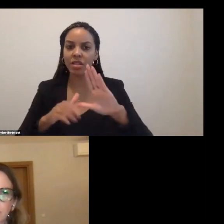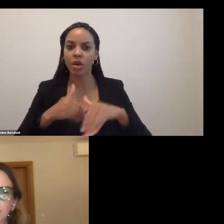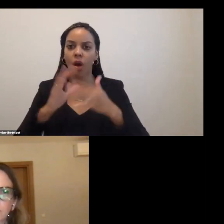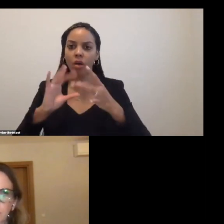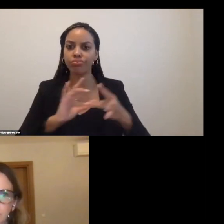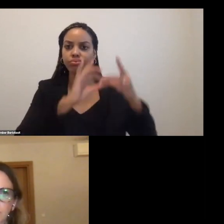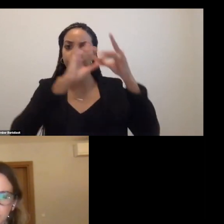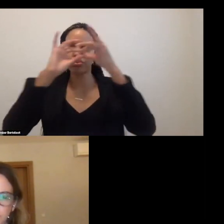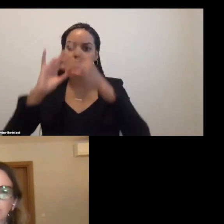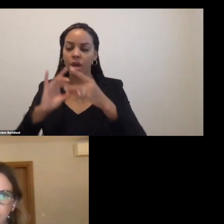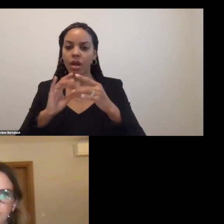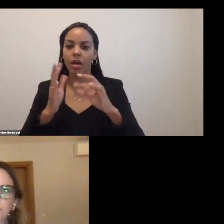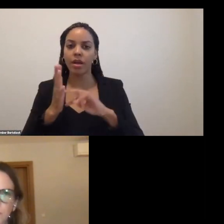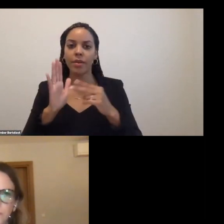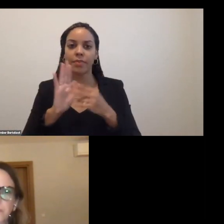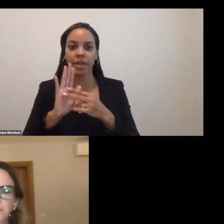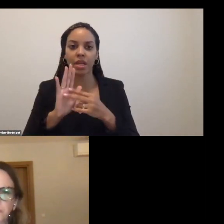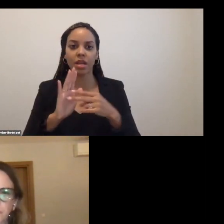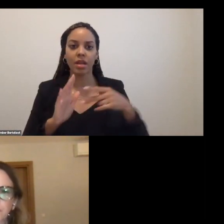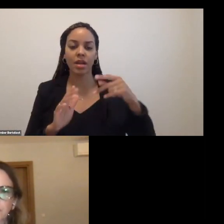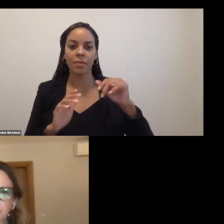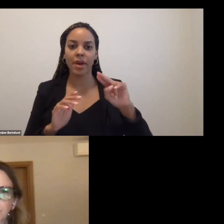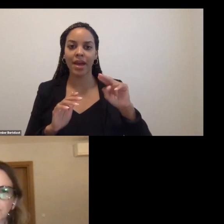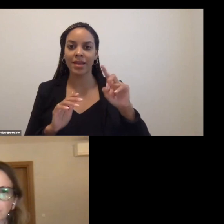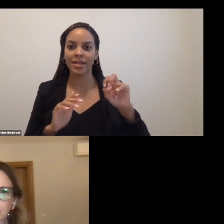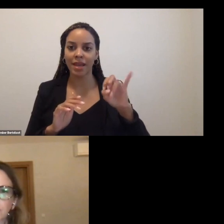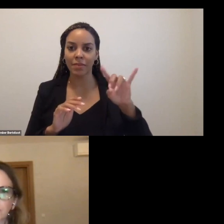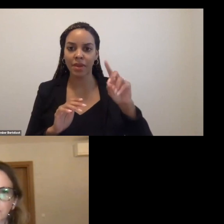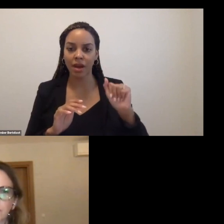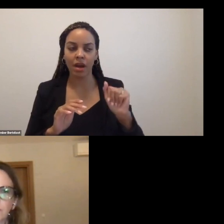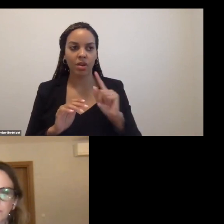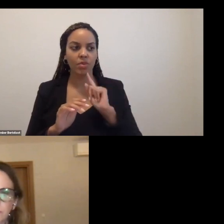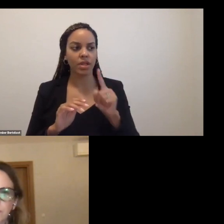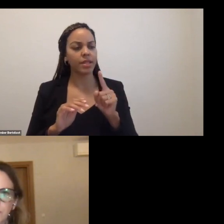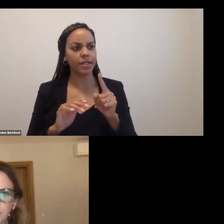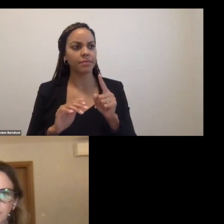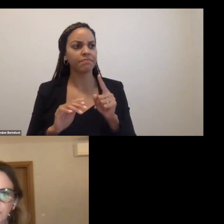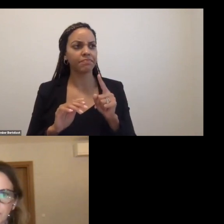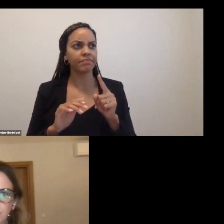the walls again. So it's a very